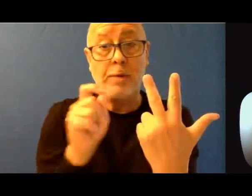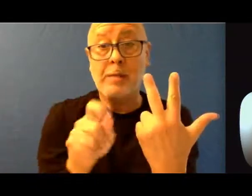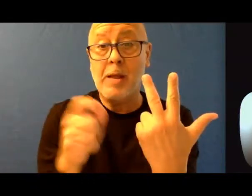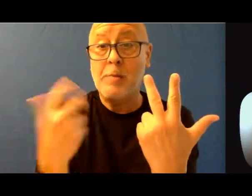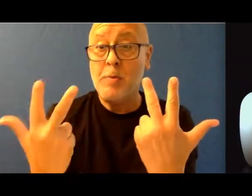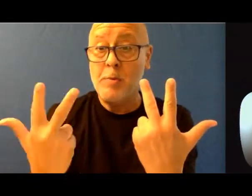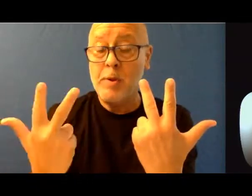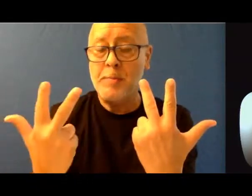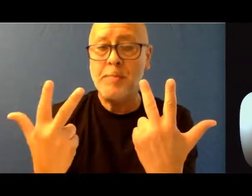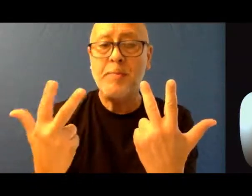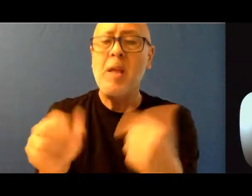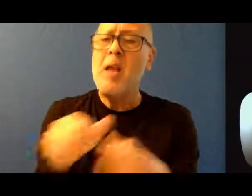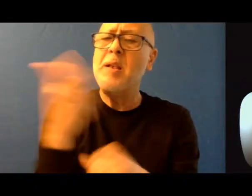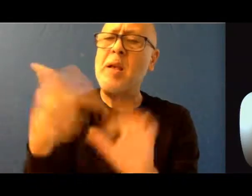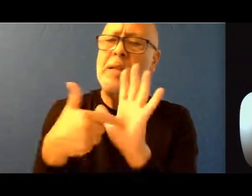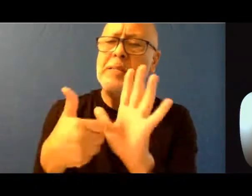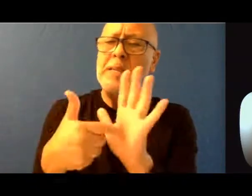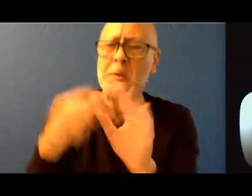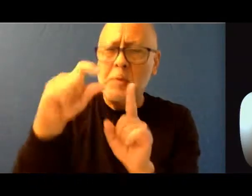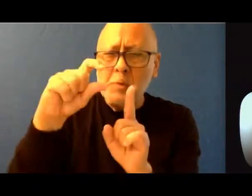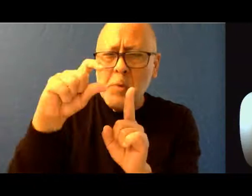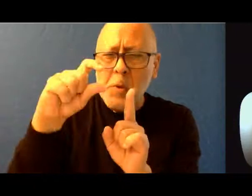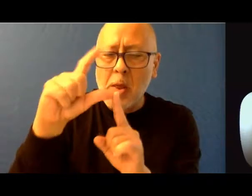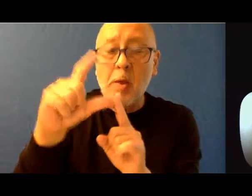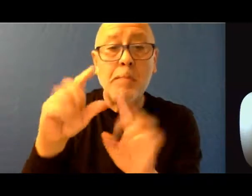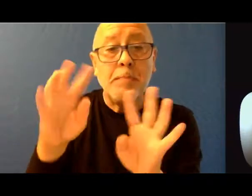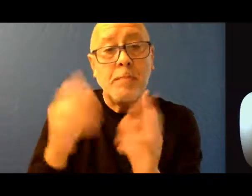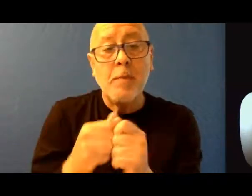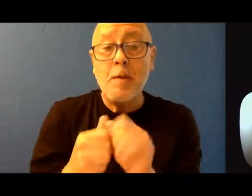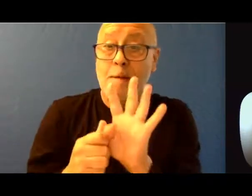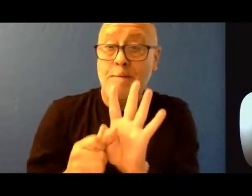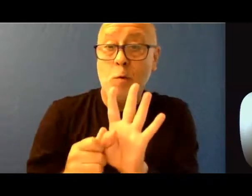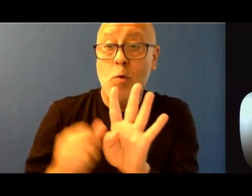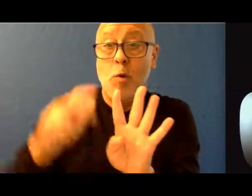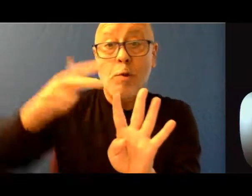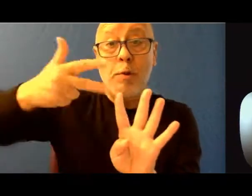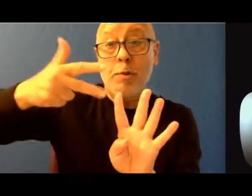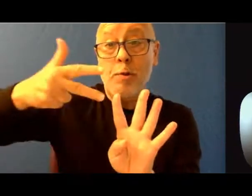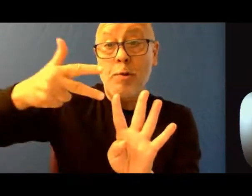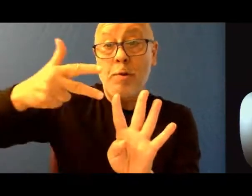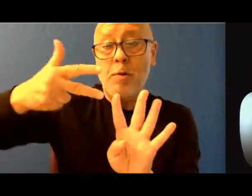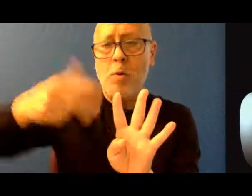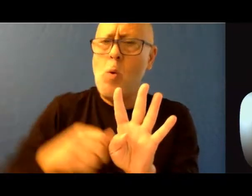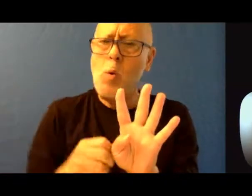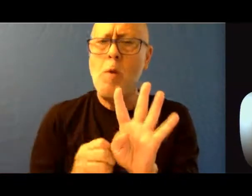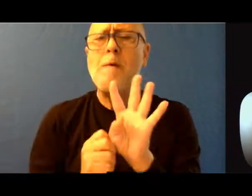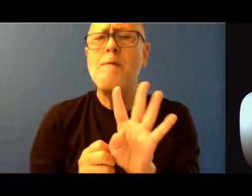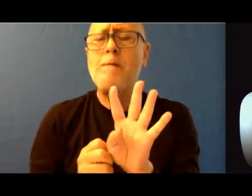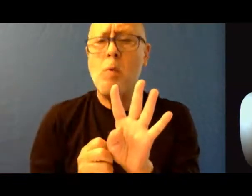Another example would be 4 to the 3rd power, or 4 cubed.